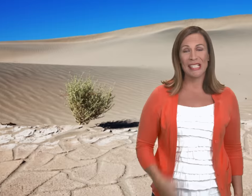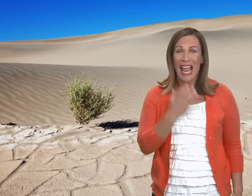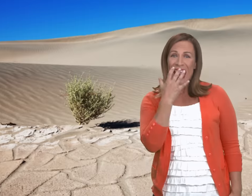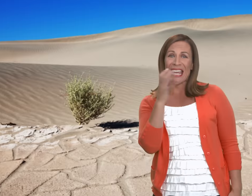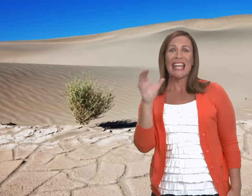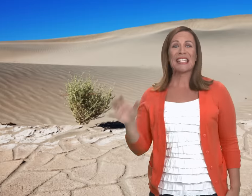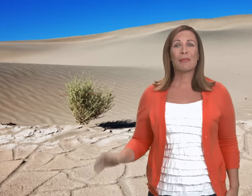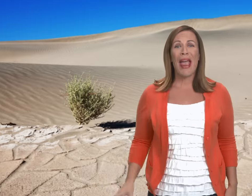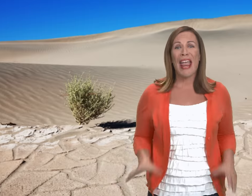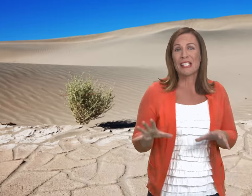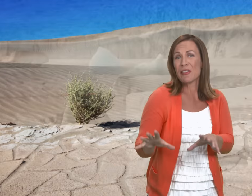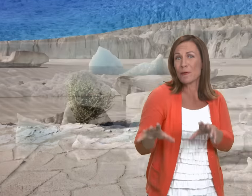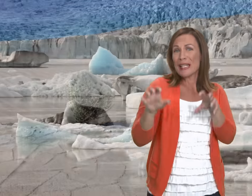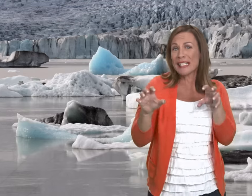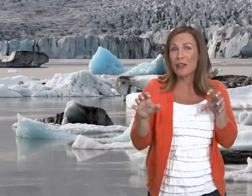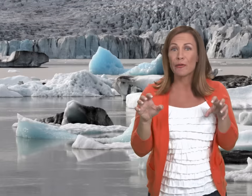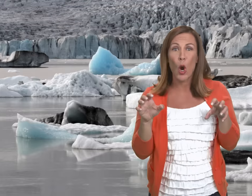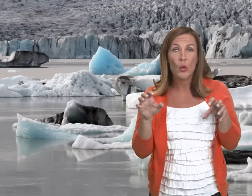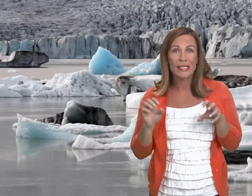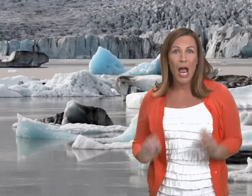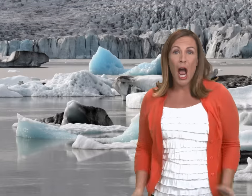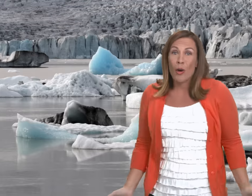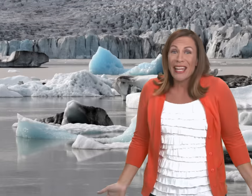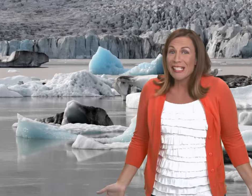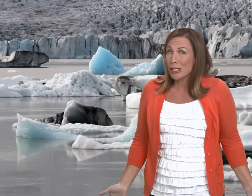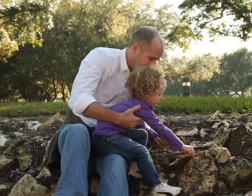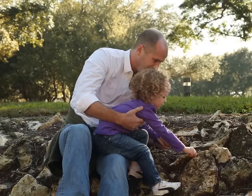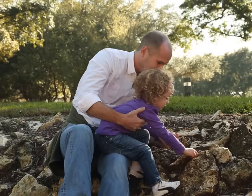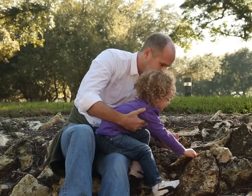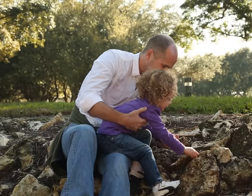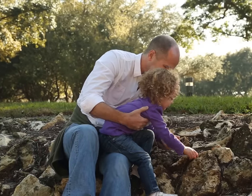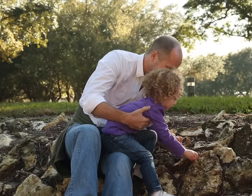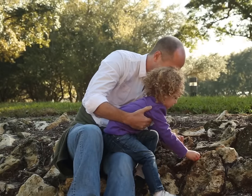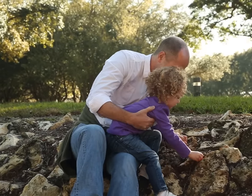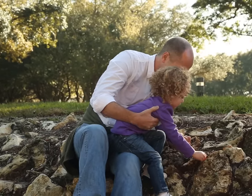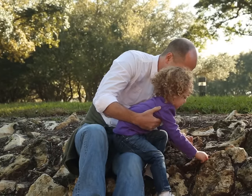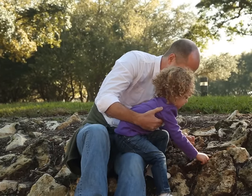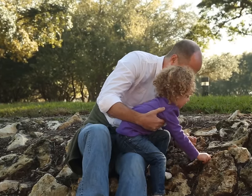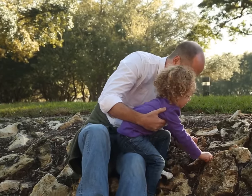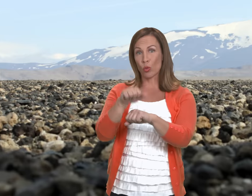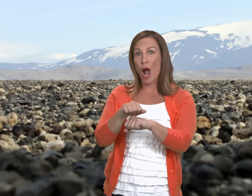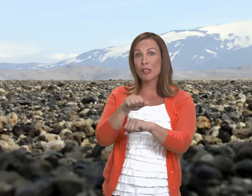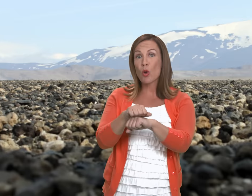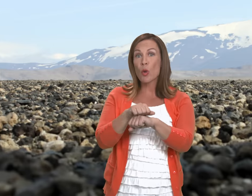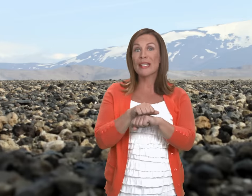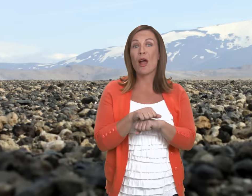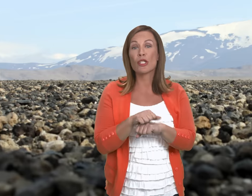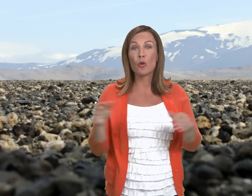Heat expands, the freezing froze A cracking stone might crack some more Rocks roll down to